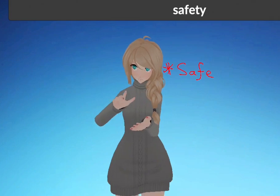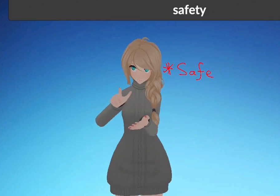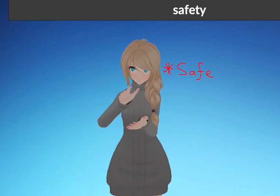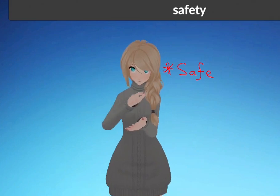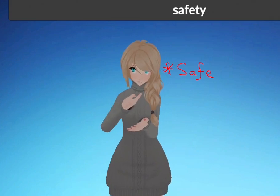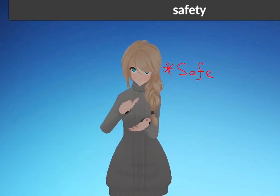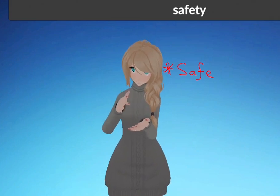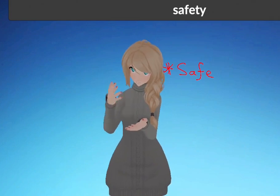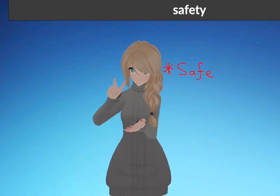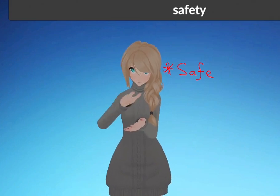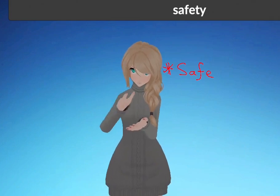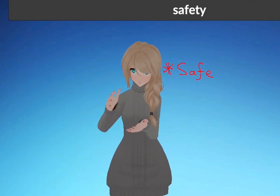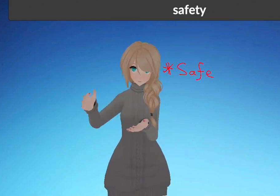People, so many people is